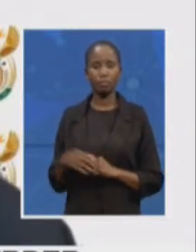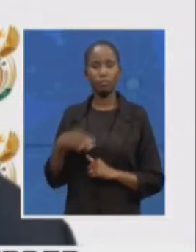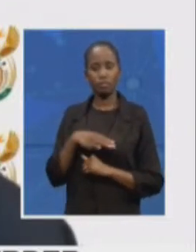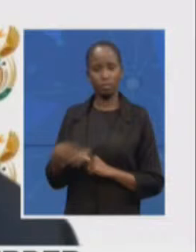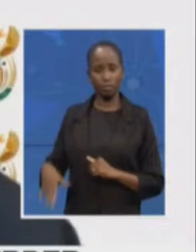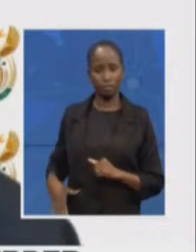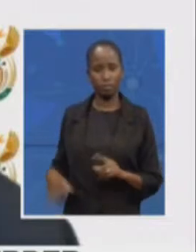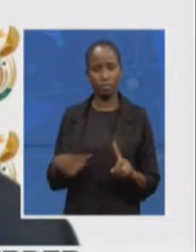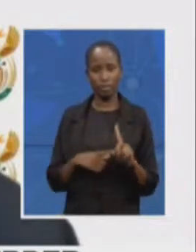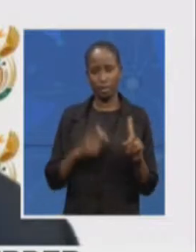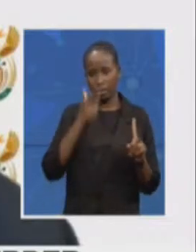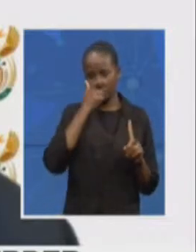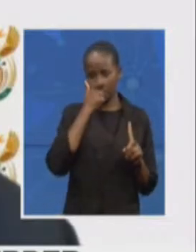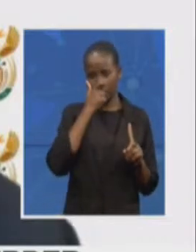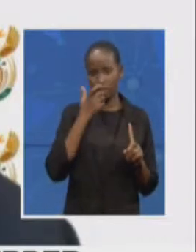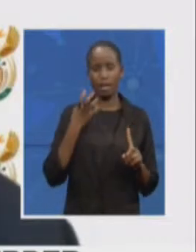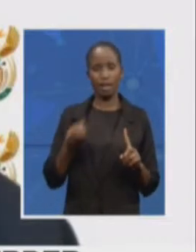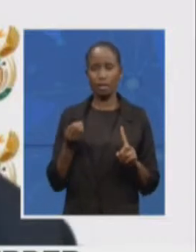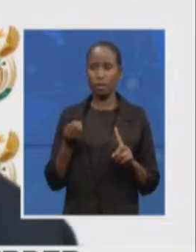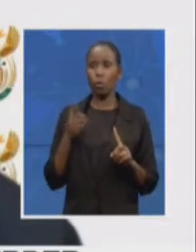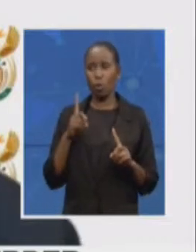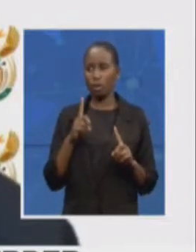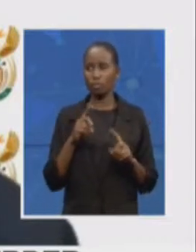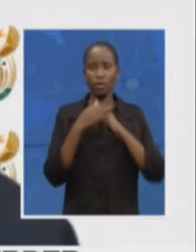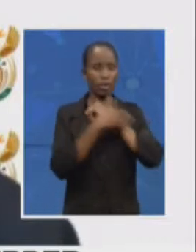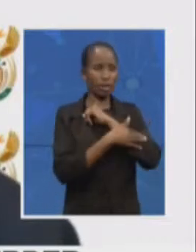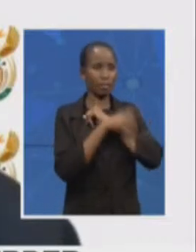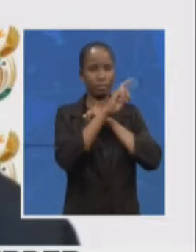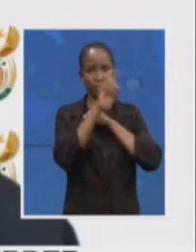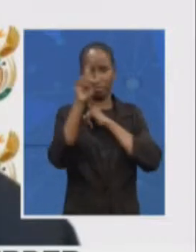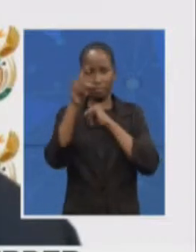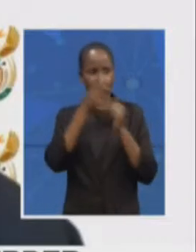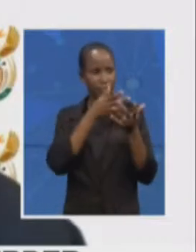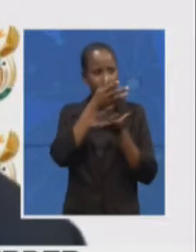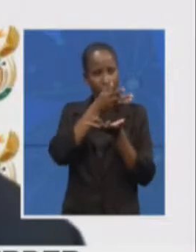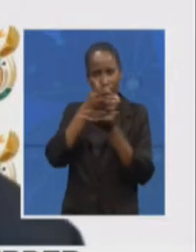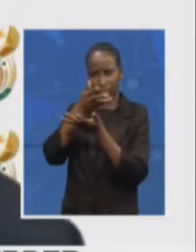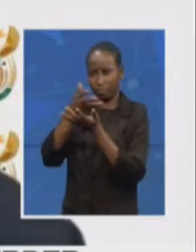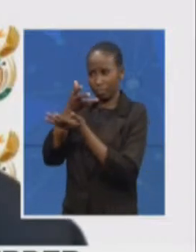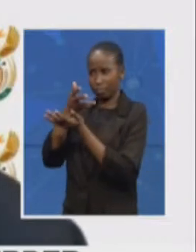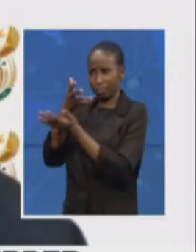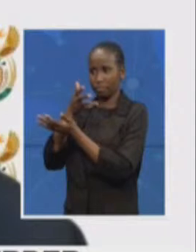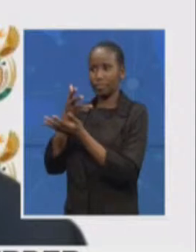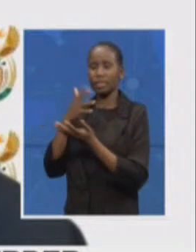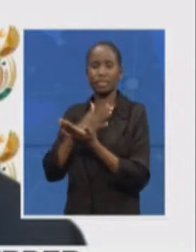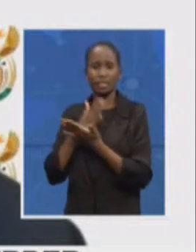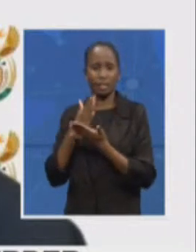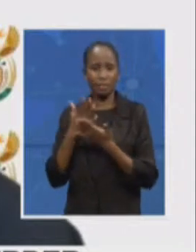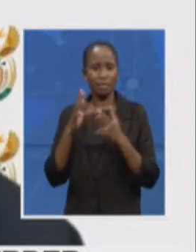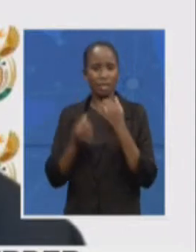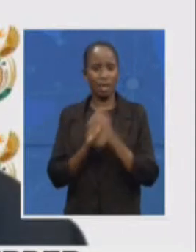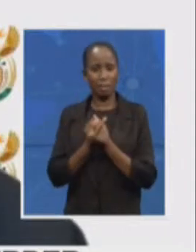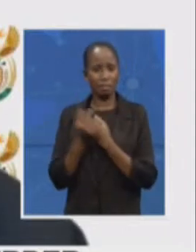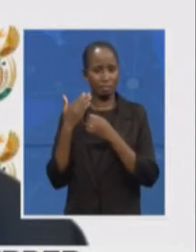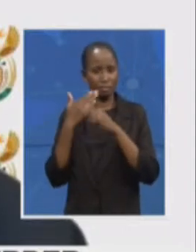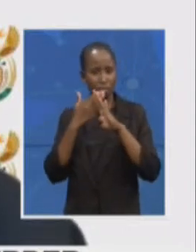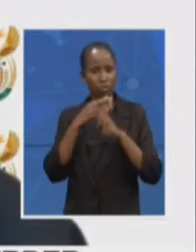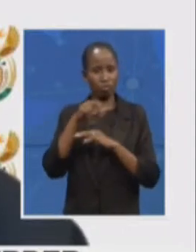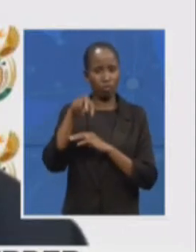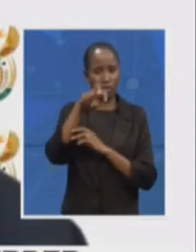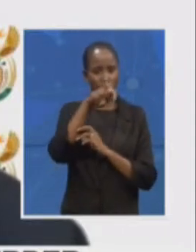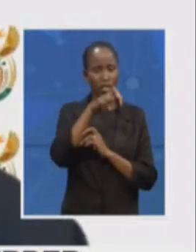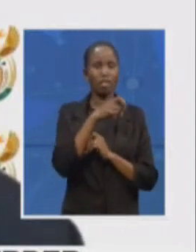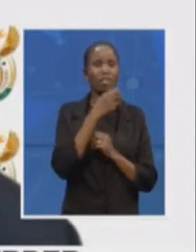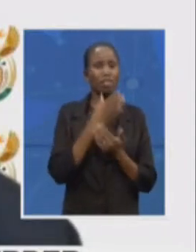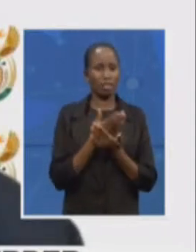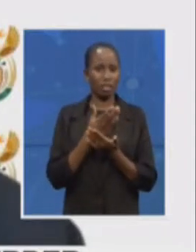countries, especially those who have initiated these travel bans, to convince them that indeed this is very unnecessary.